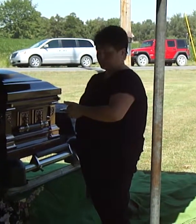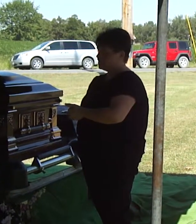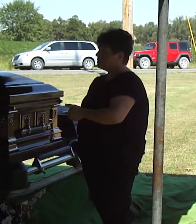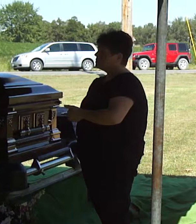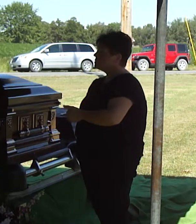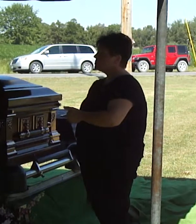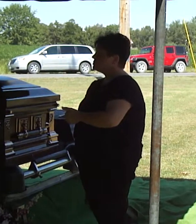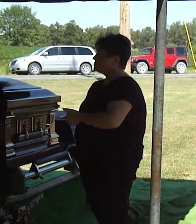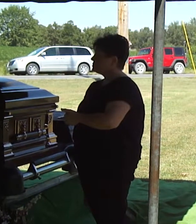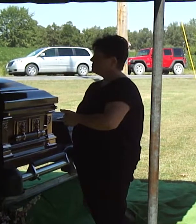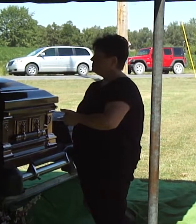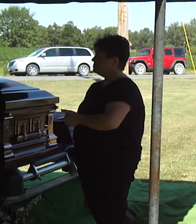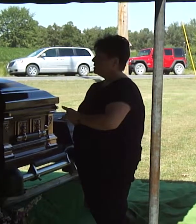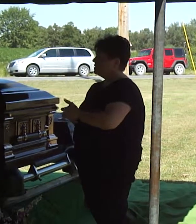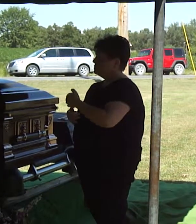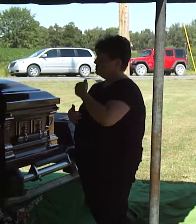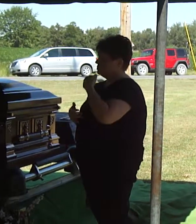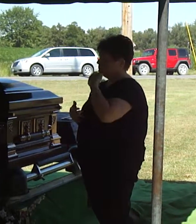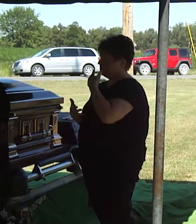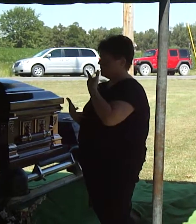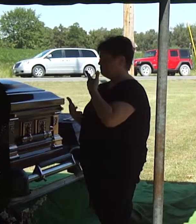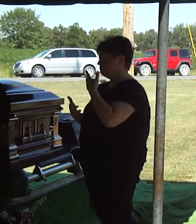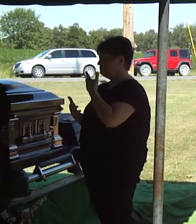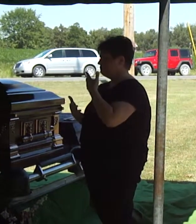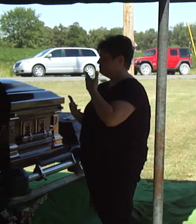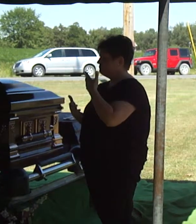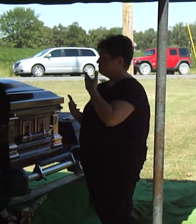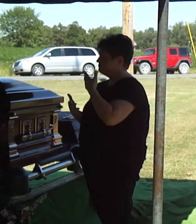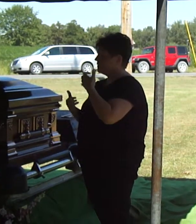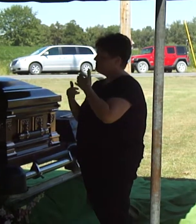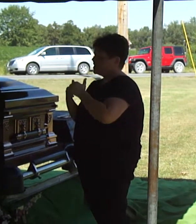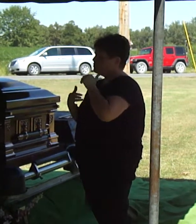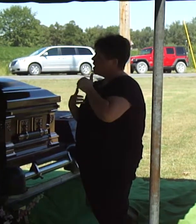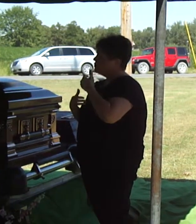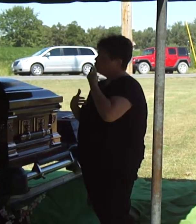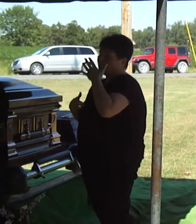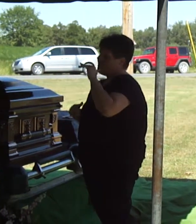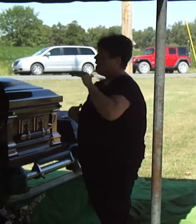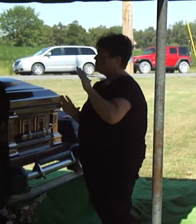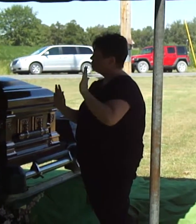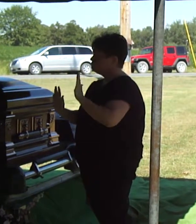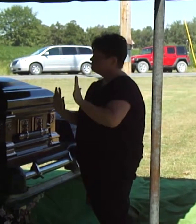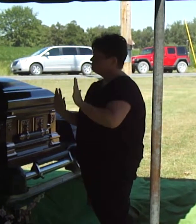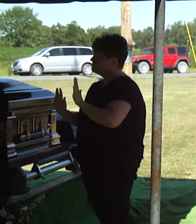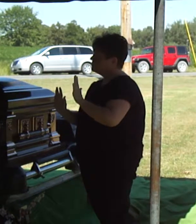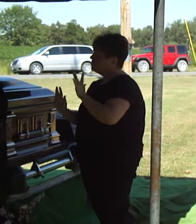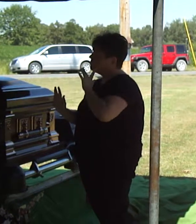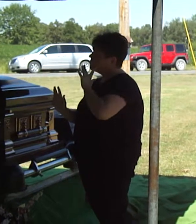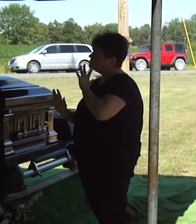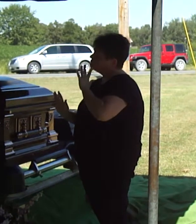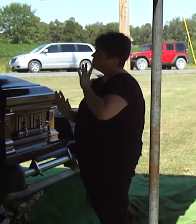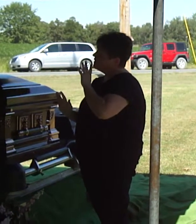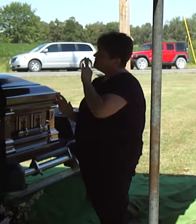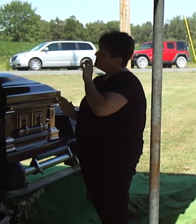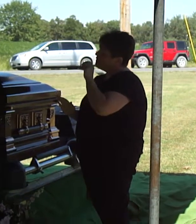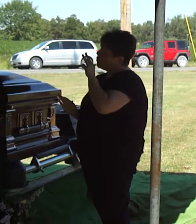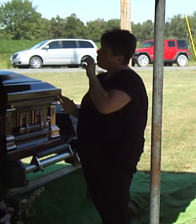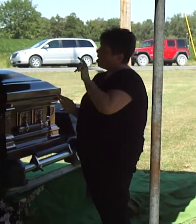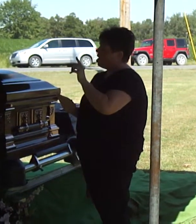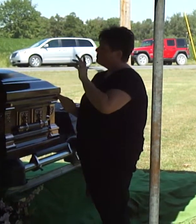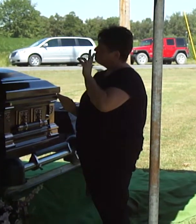As we say our final, not goodbyes, but farewell to